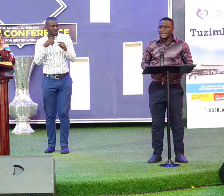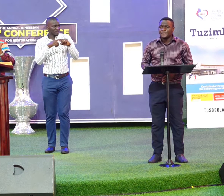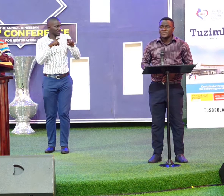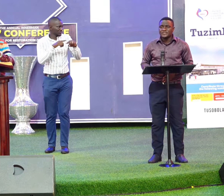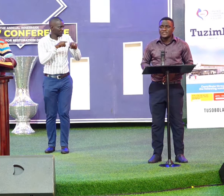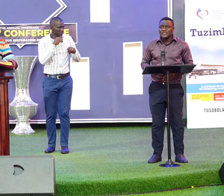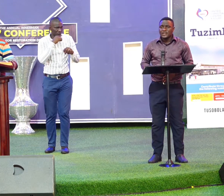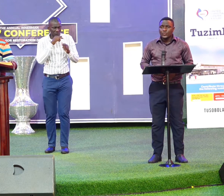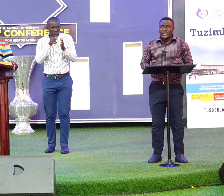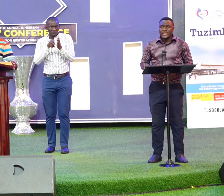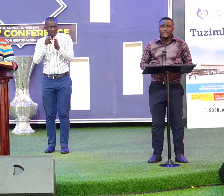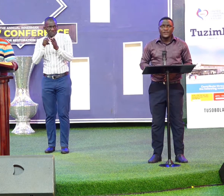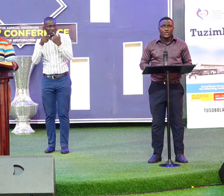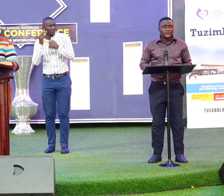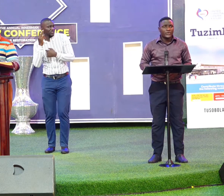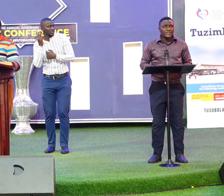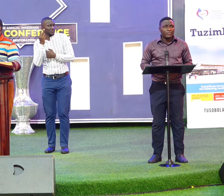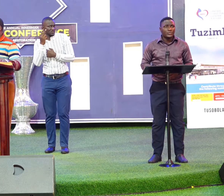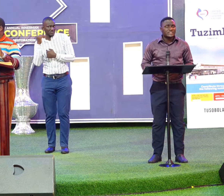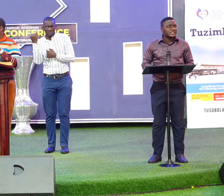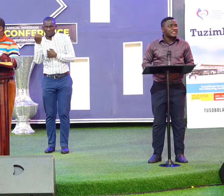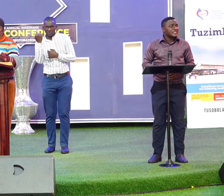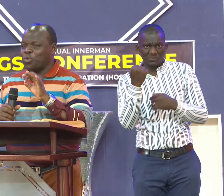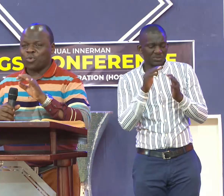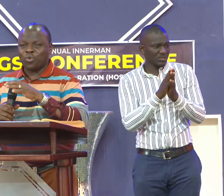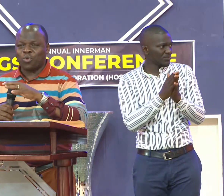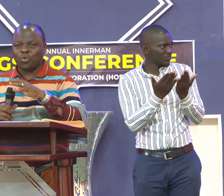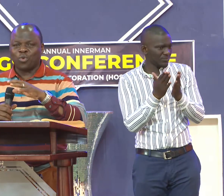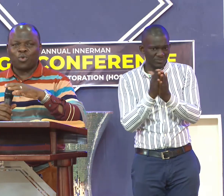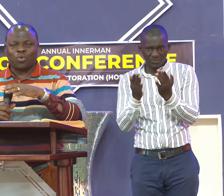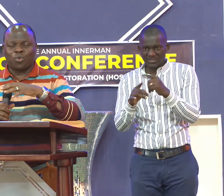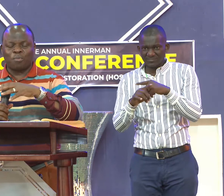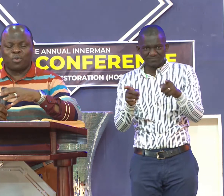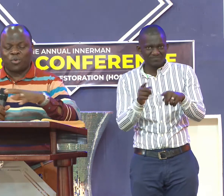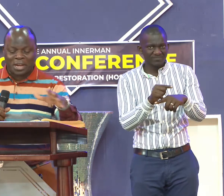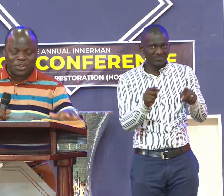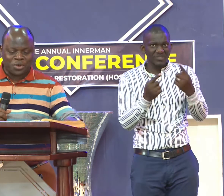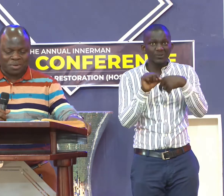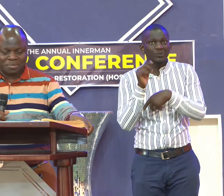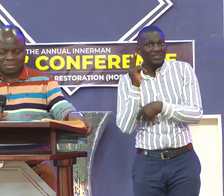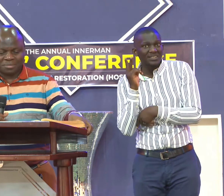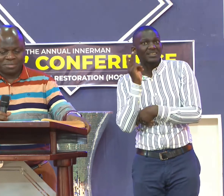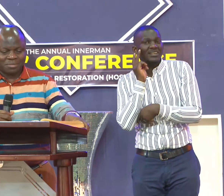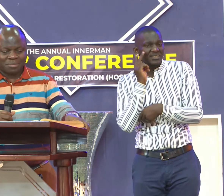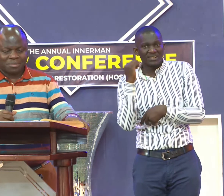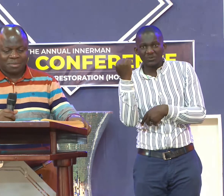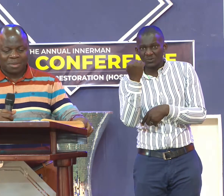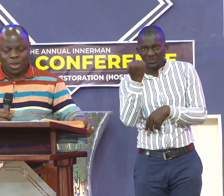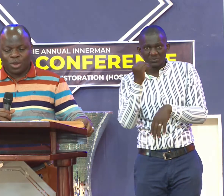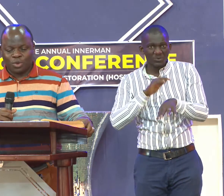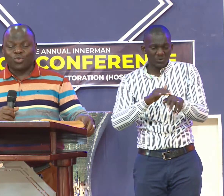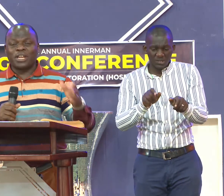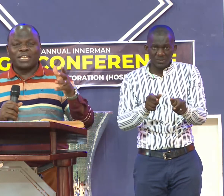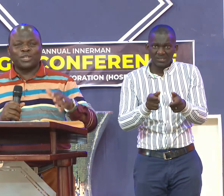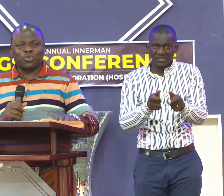platforms. Tuwulira enjiri mu butabo. We hear of the gospel in the books. Tuwulira enjiri ku radio. We hear about the gospel